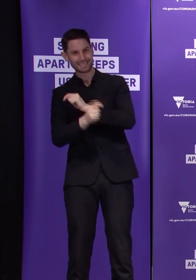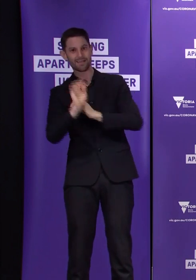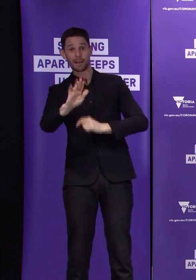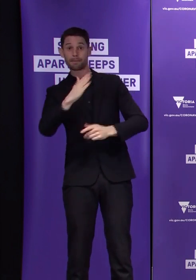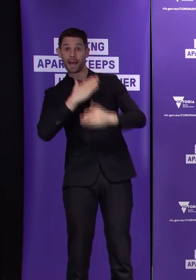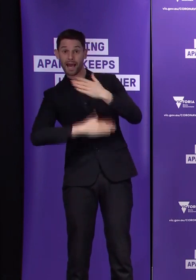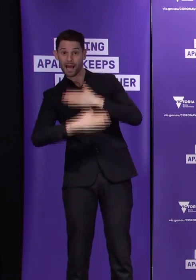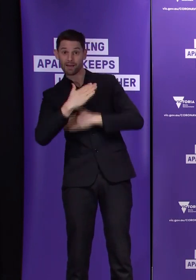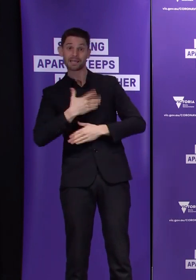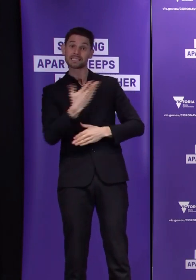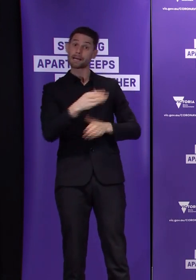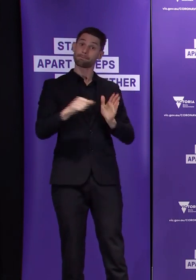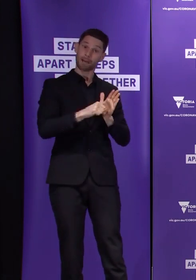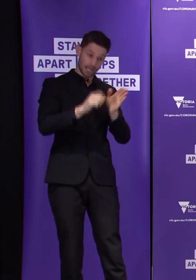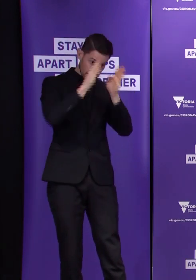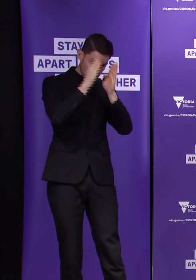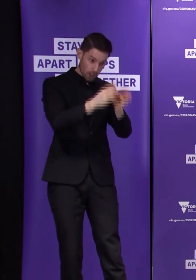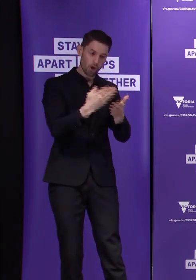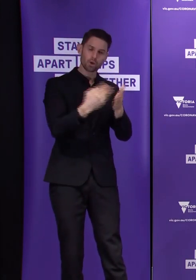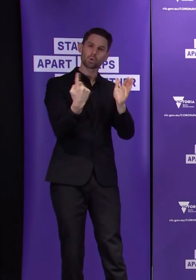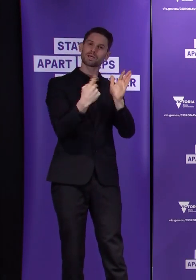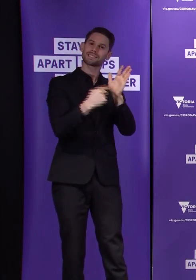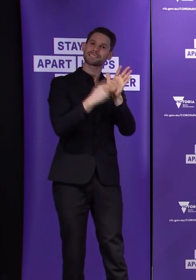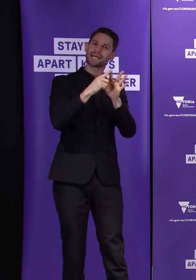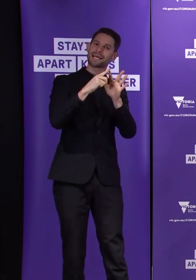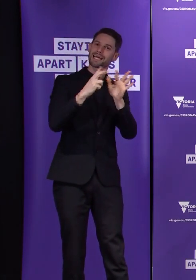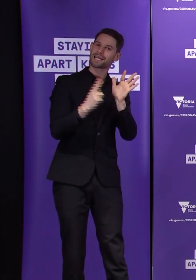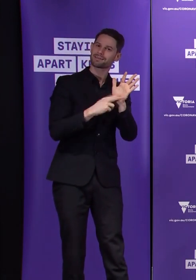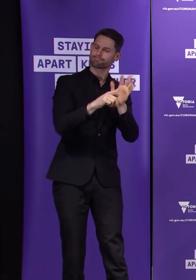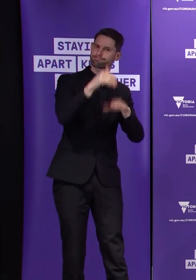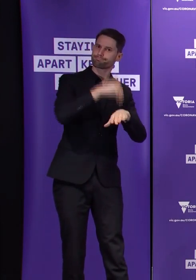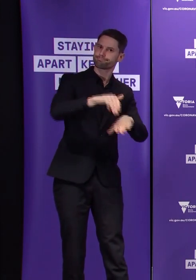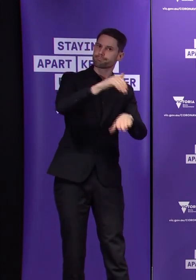adolescent violence programs as well, and